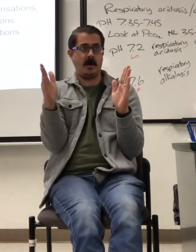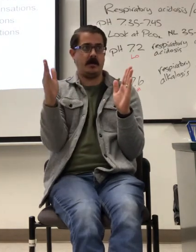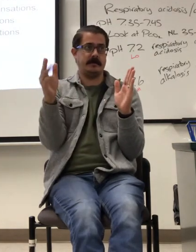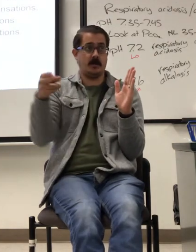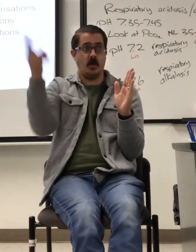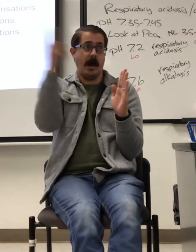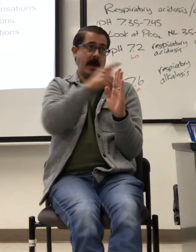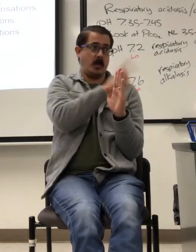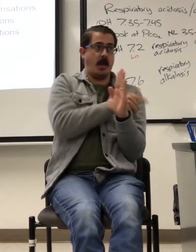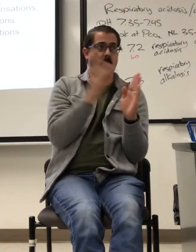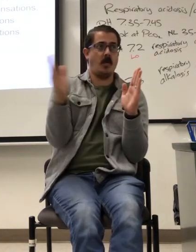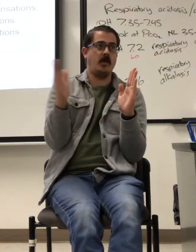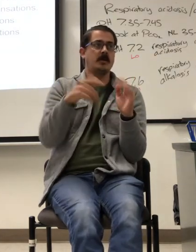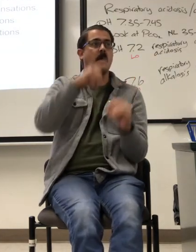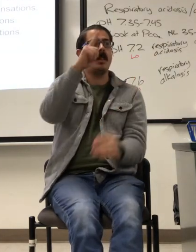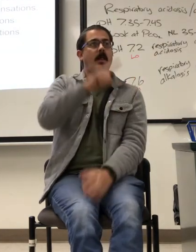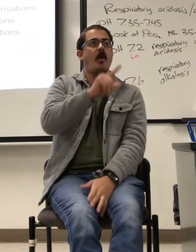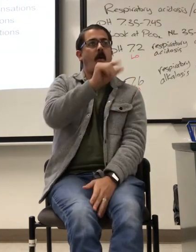low base